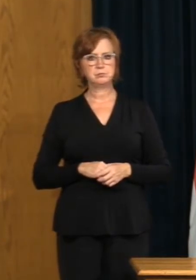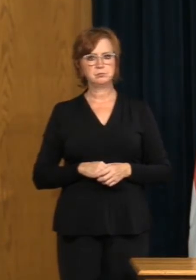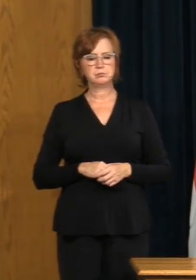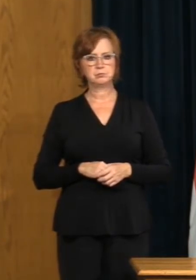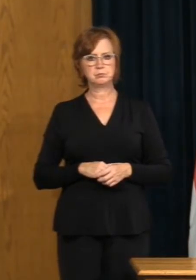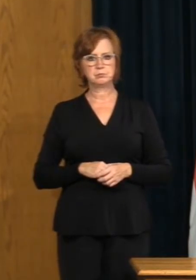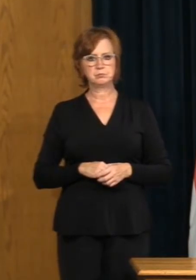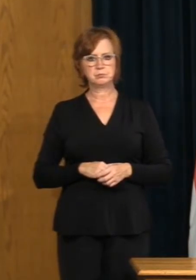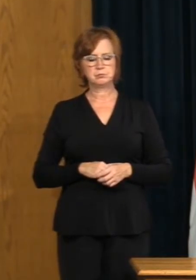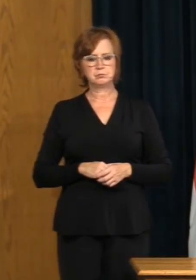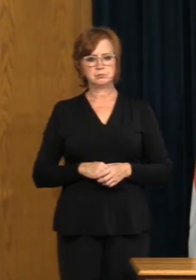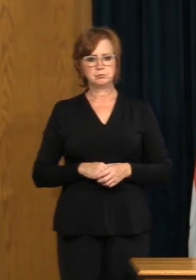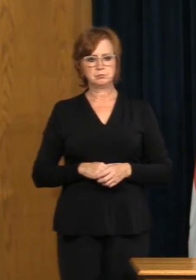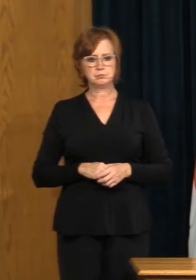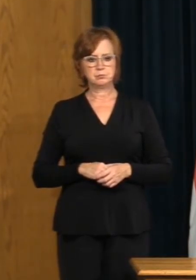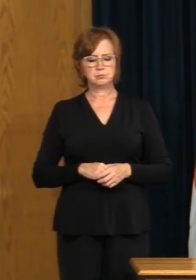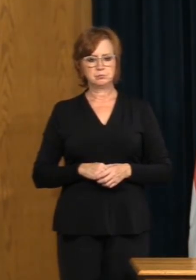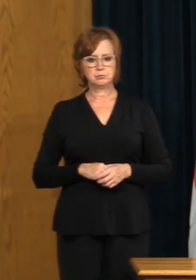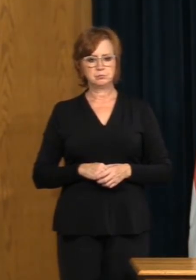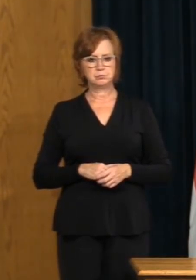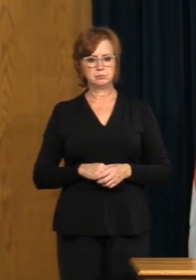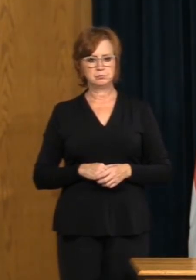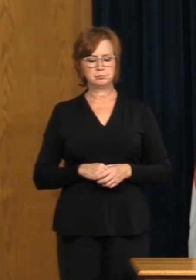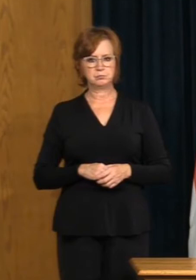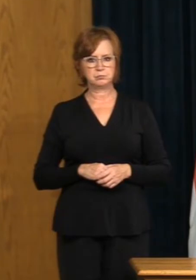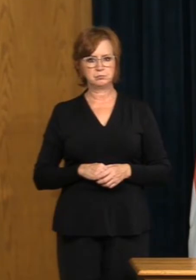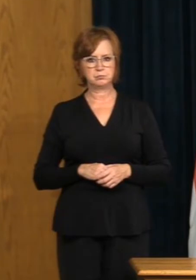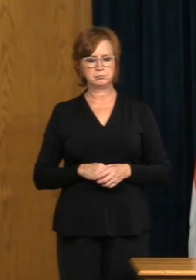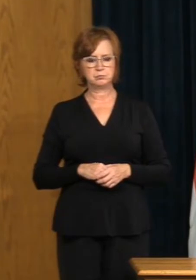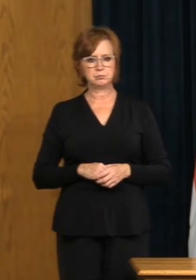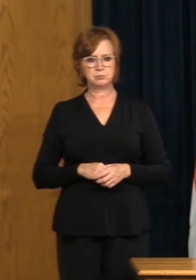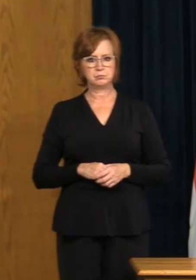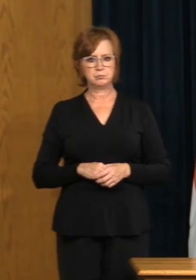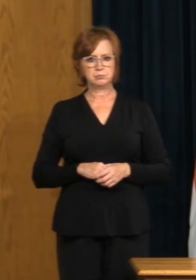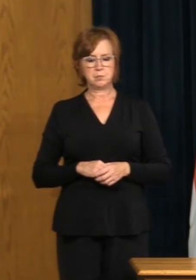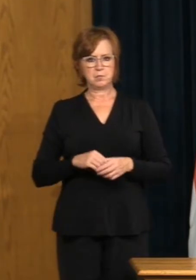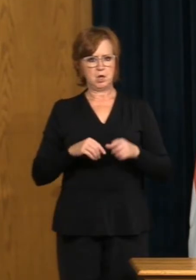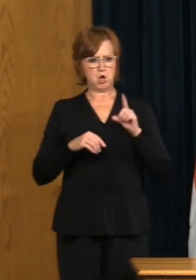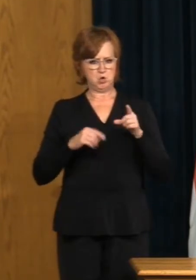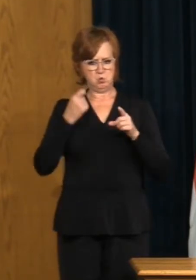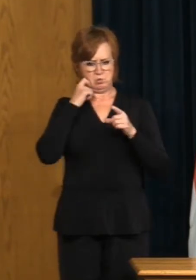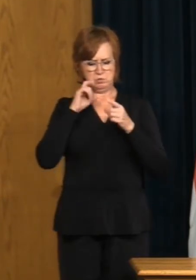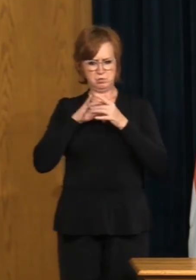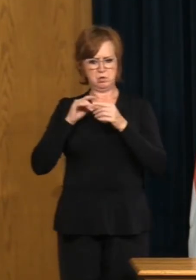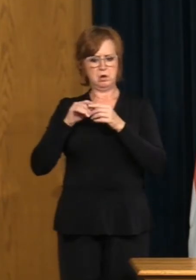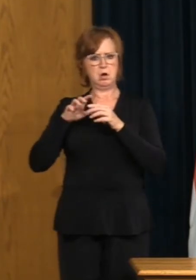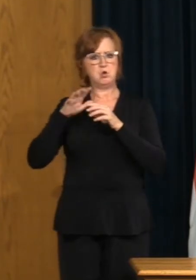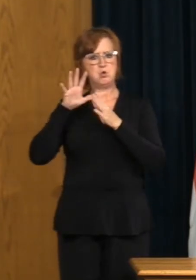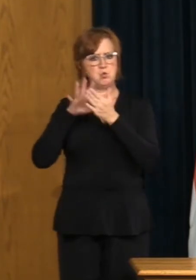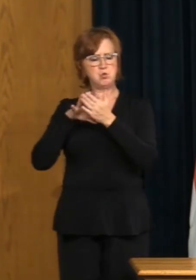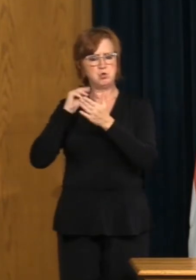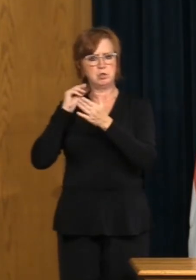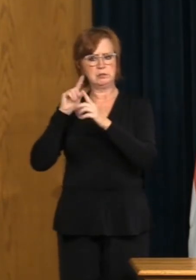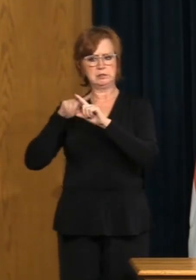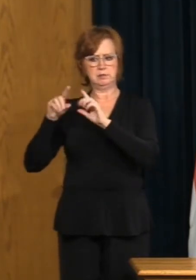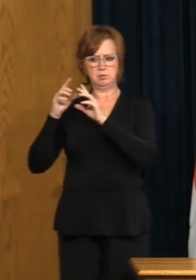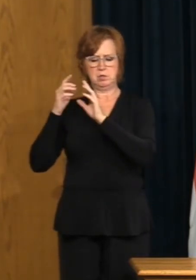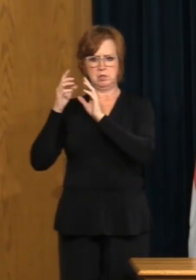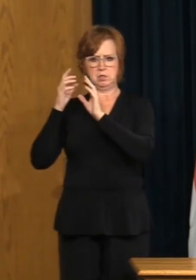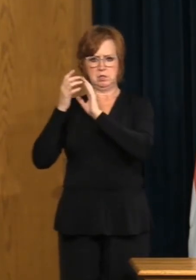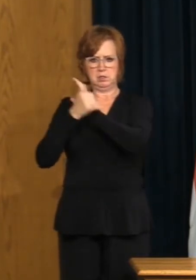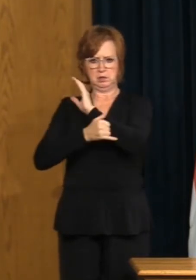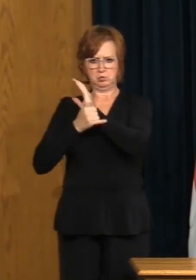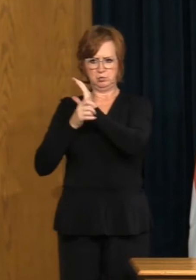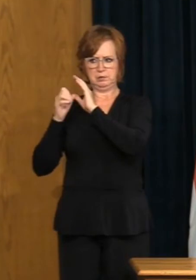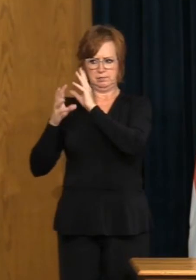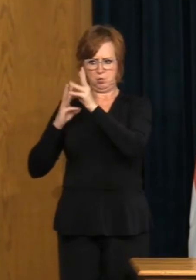there's been evidence other places. What have we seen in Saskatchewan as far as industries or places where people have been